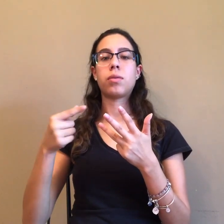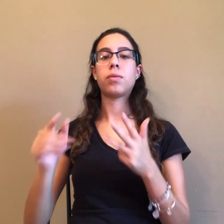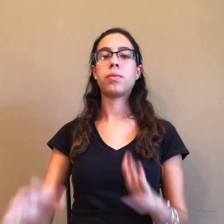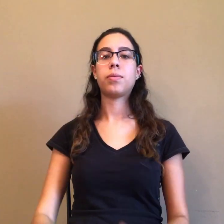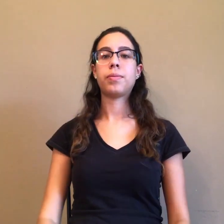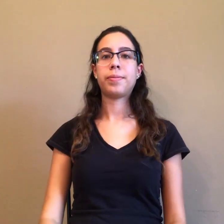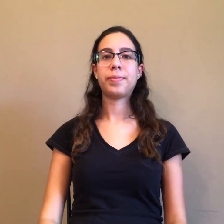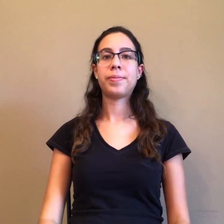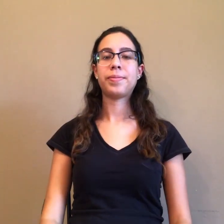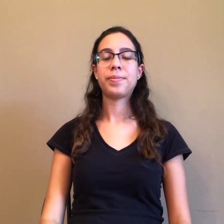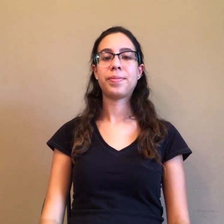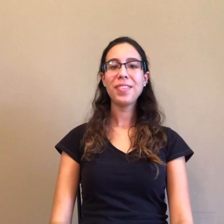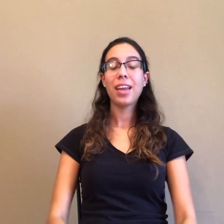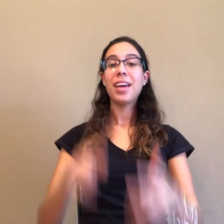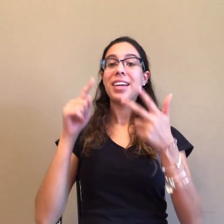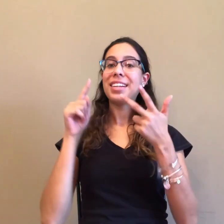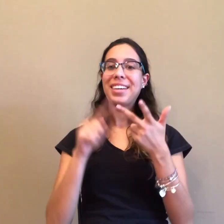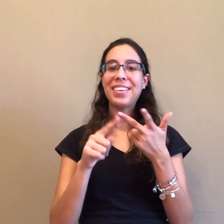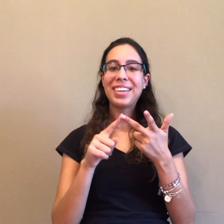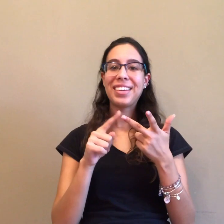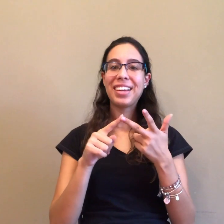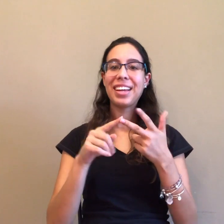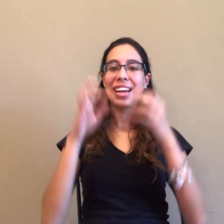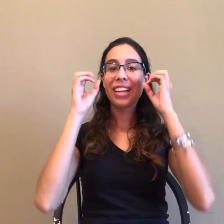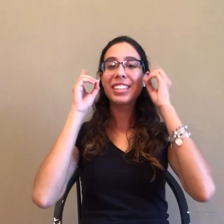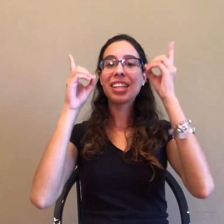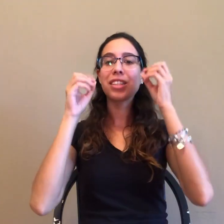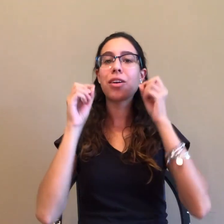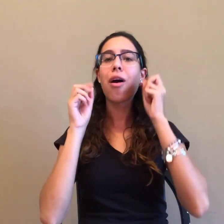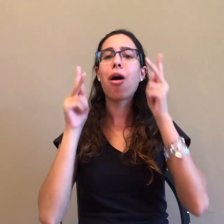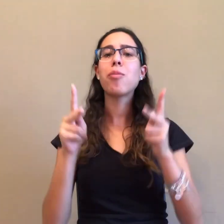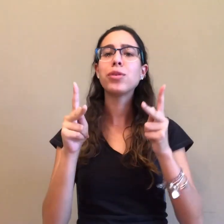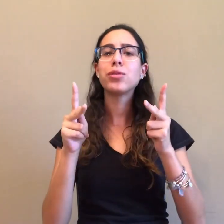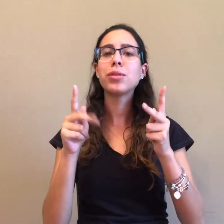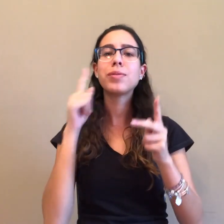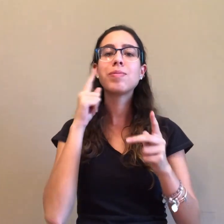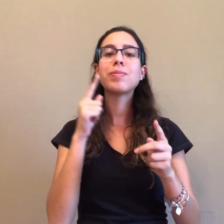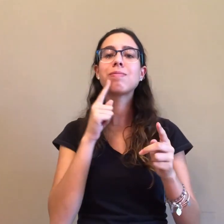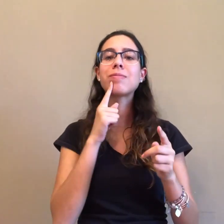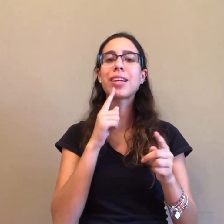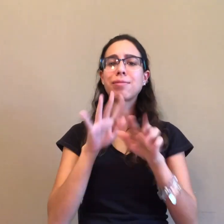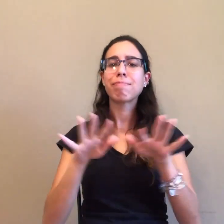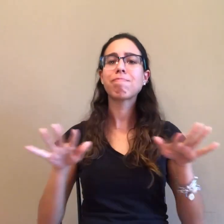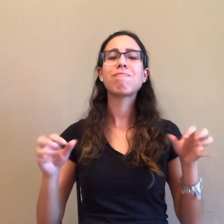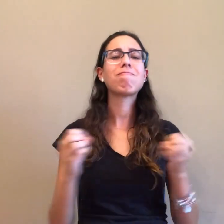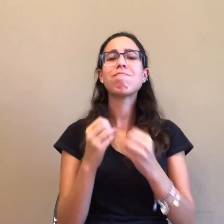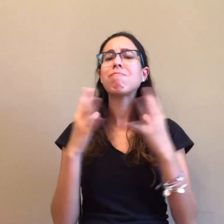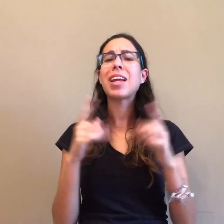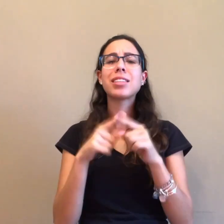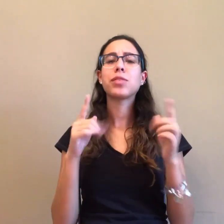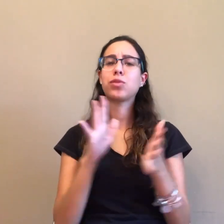www.asha.org. The third topic is educational opportunities. There are many schools for deaf